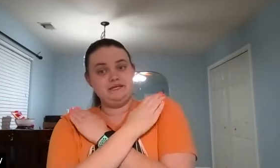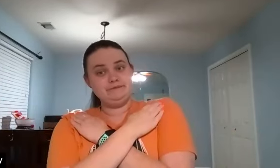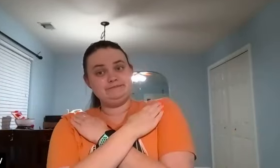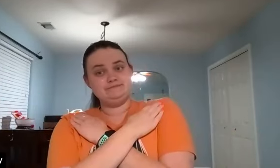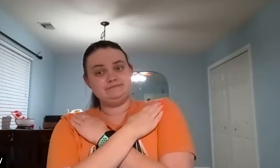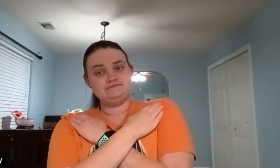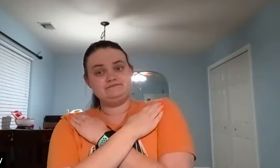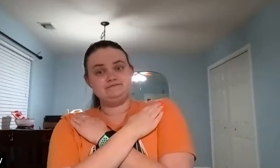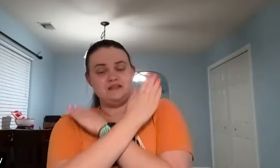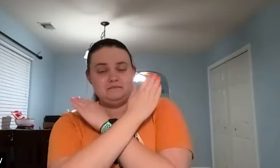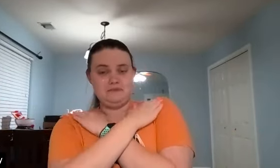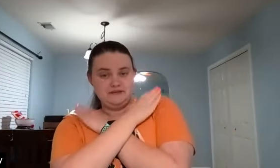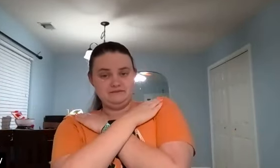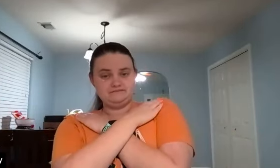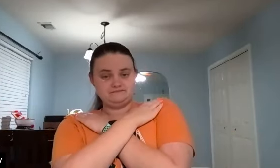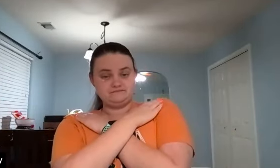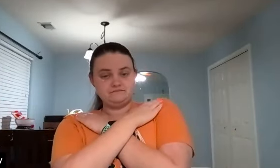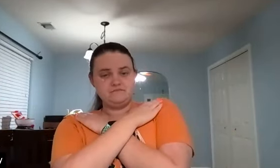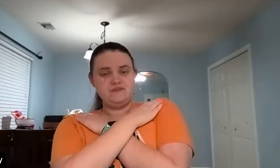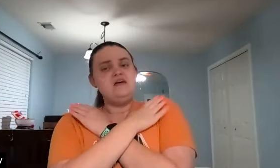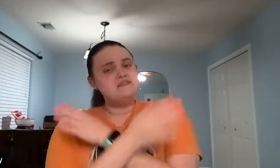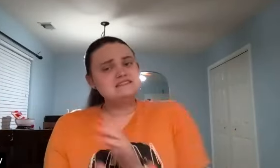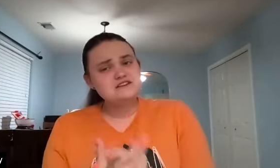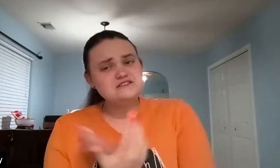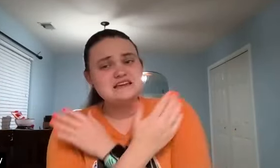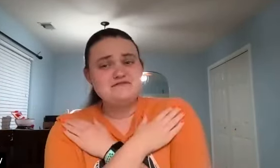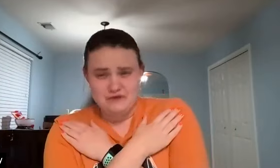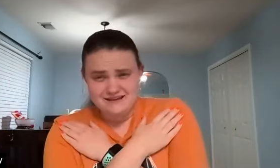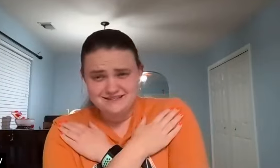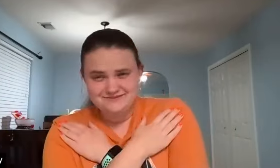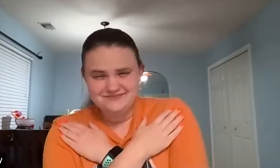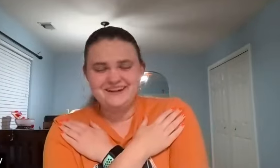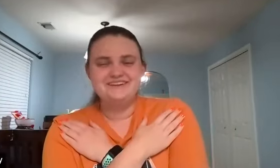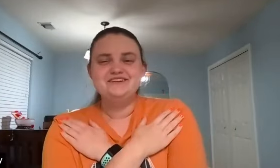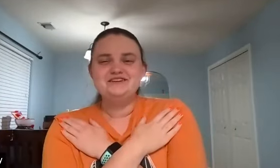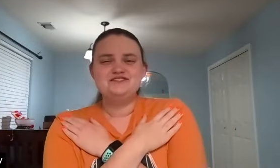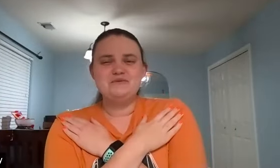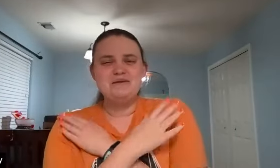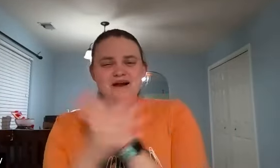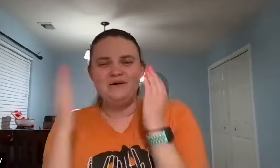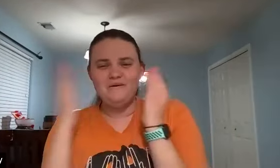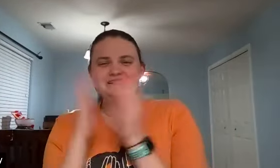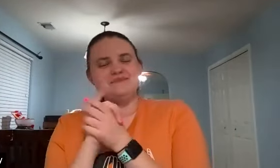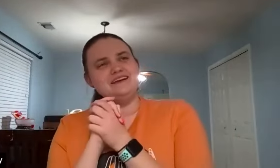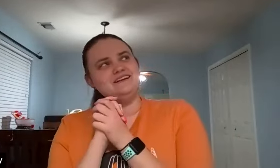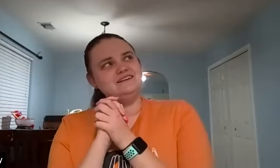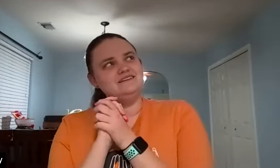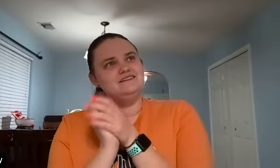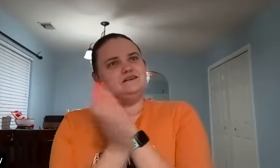mummy. Mummy. This is also a sign for rest. So my mind always, I'm like, am